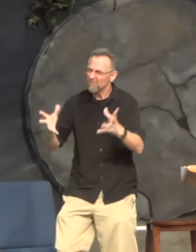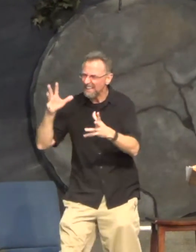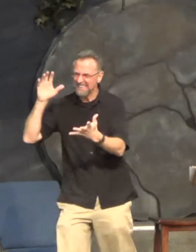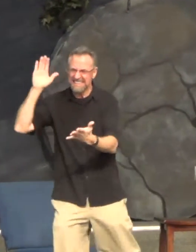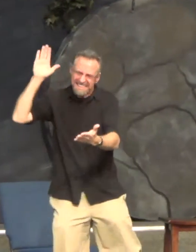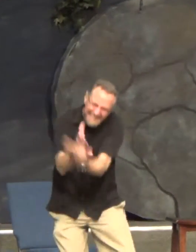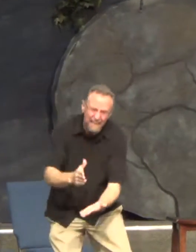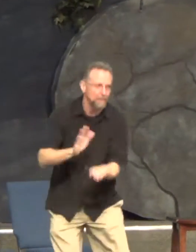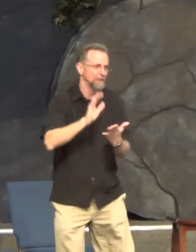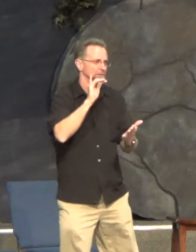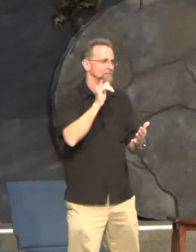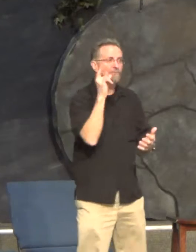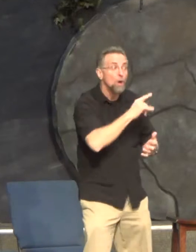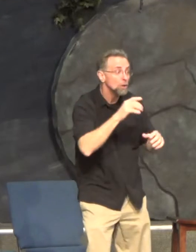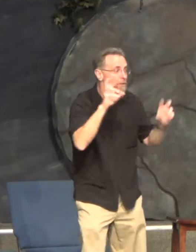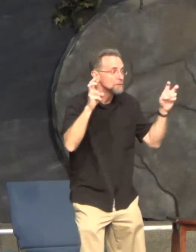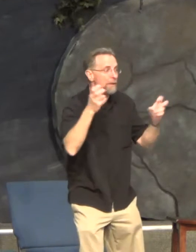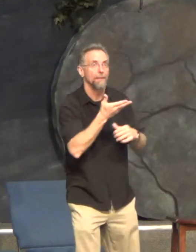the Christians. He wanted them to stop that.